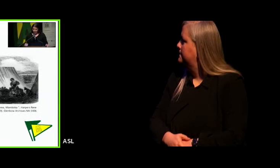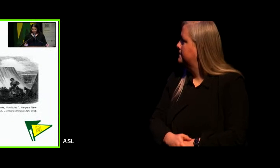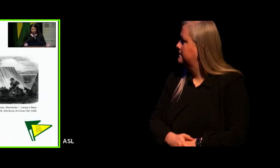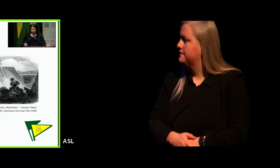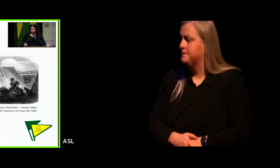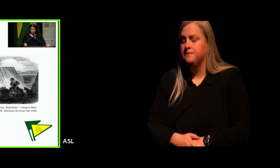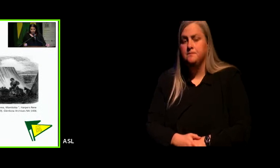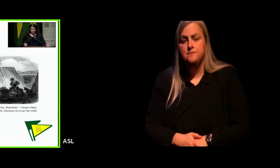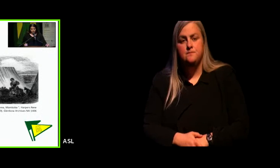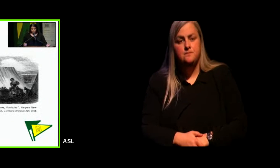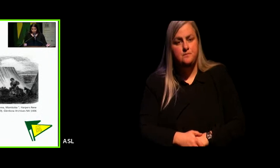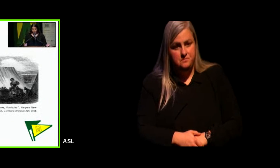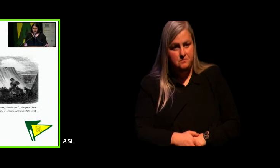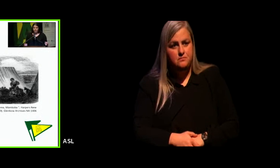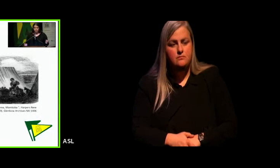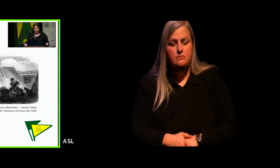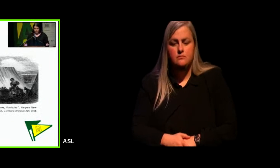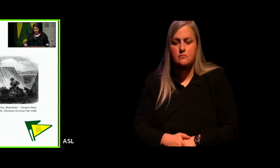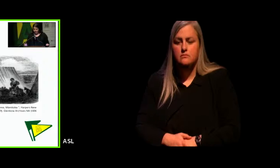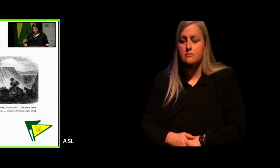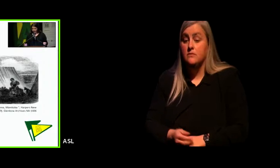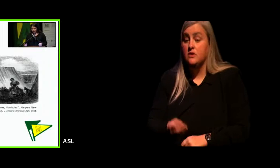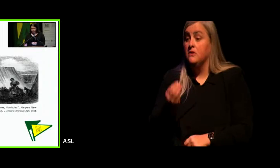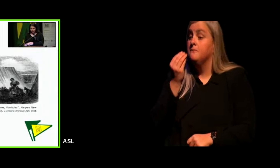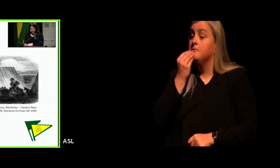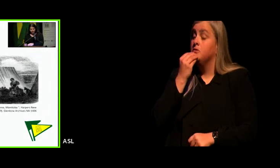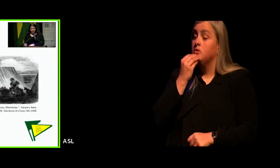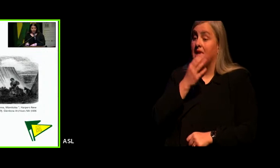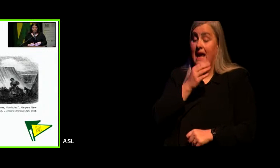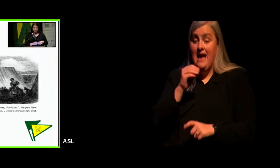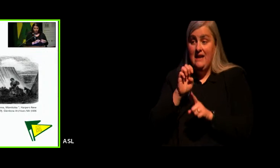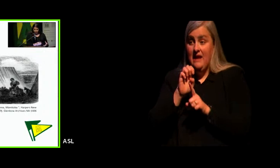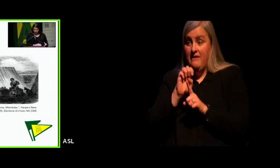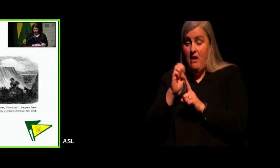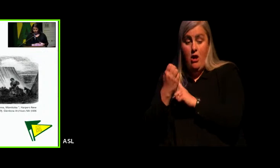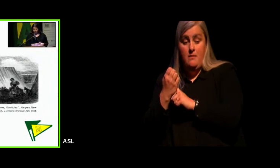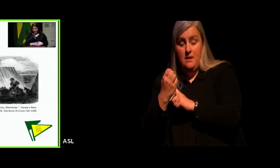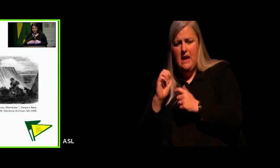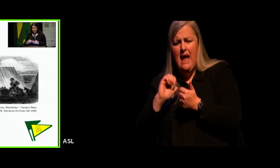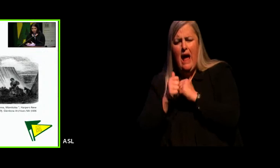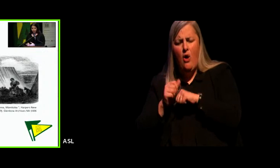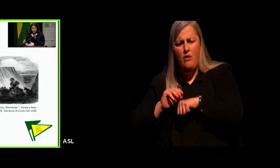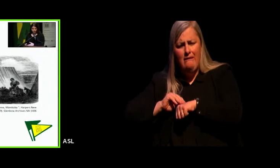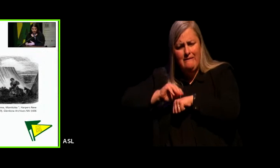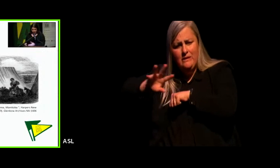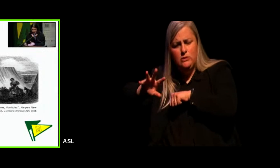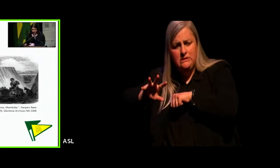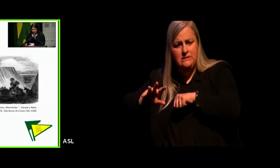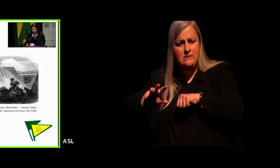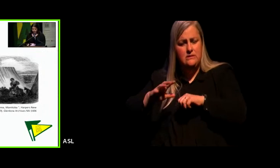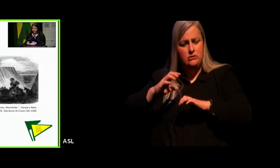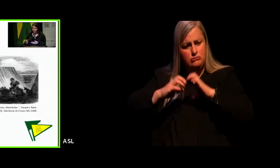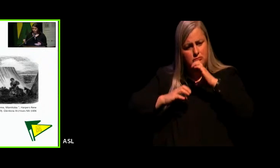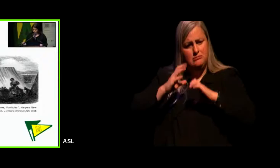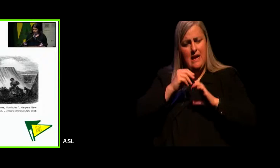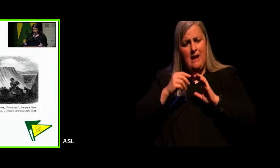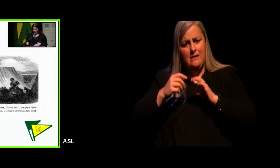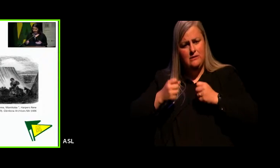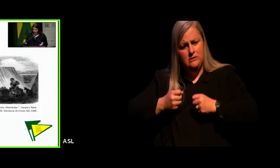Now, how did food and the environment actually participate in the construction and the expression of late 19th century